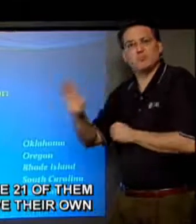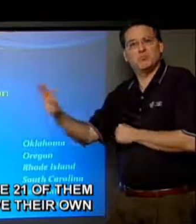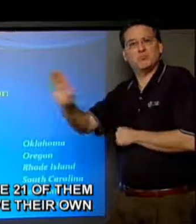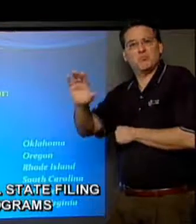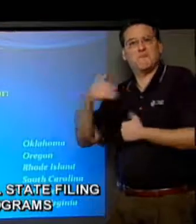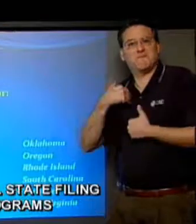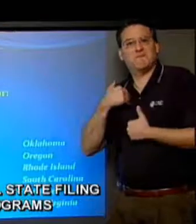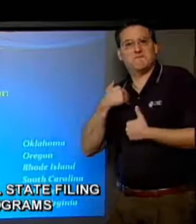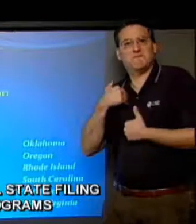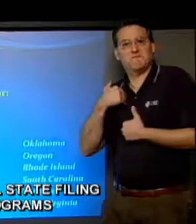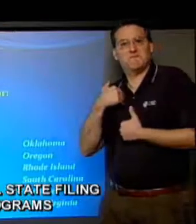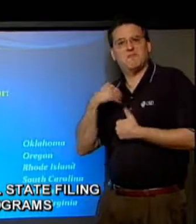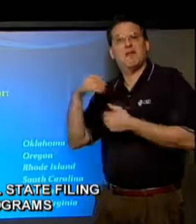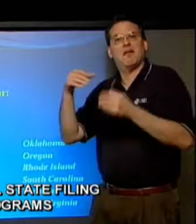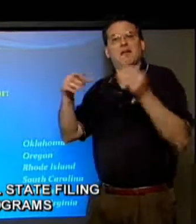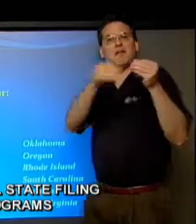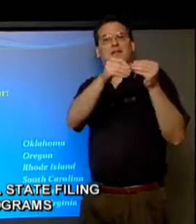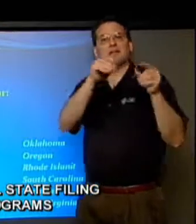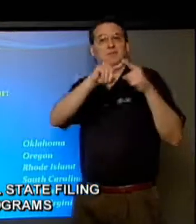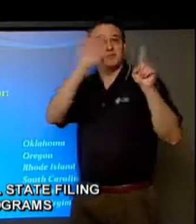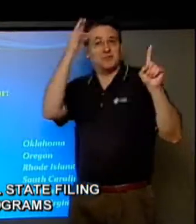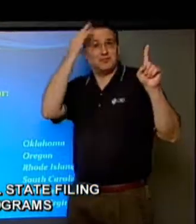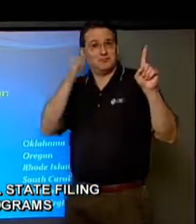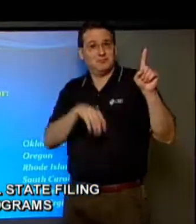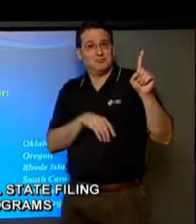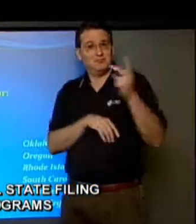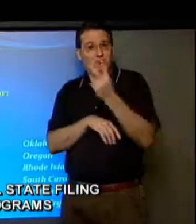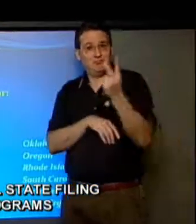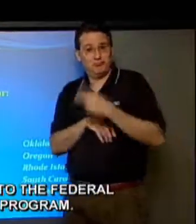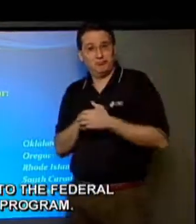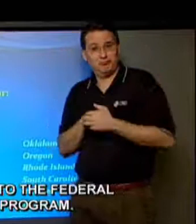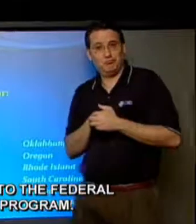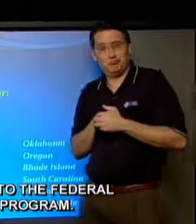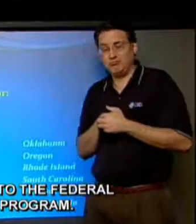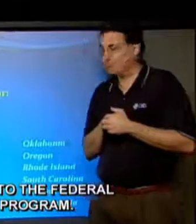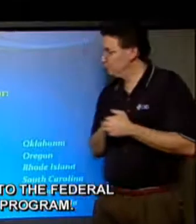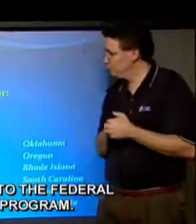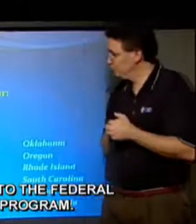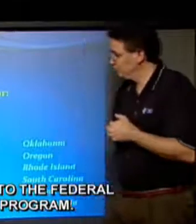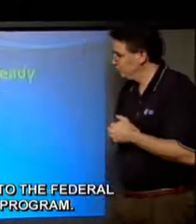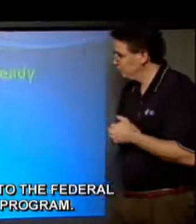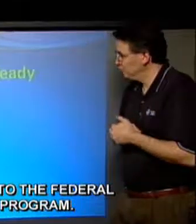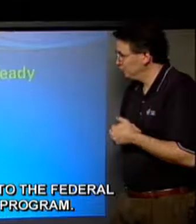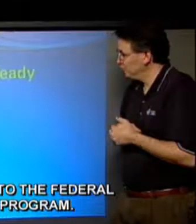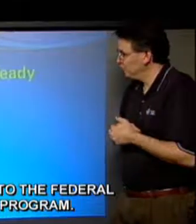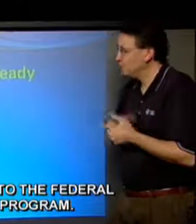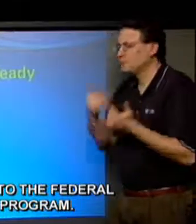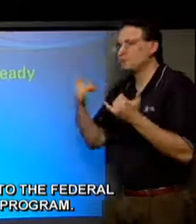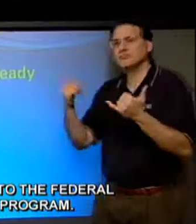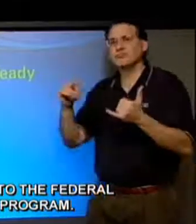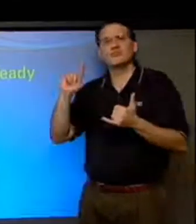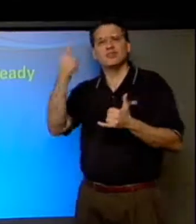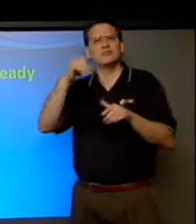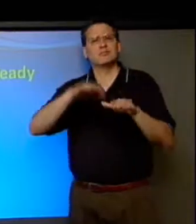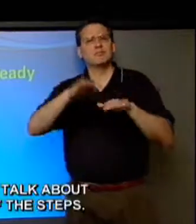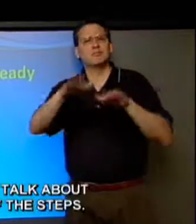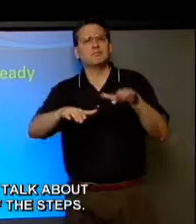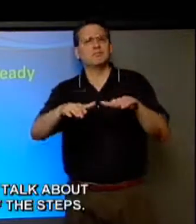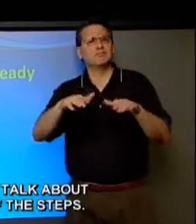own individualized state filing programs in addition to the federal filing program. So let's talk about some of